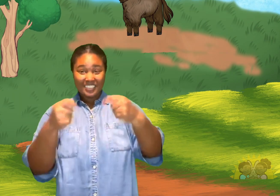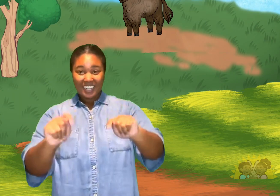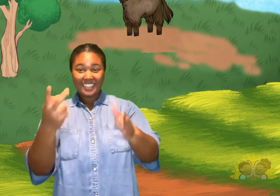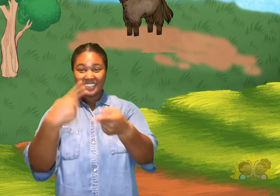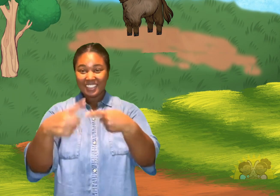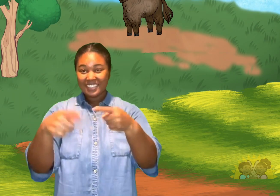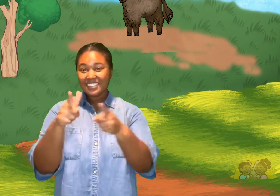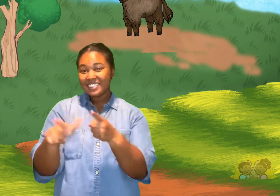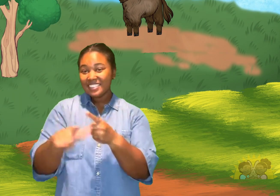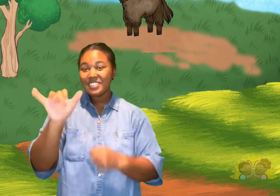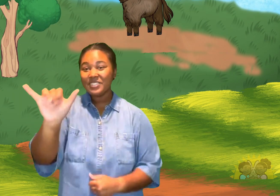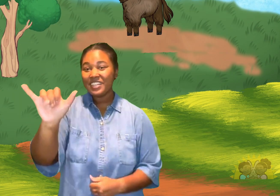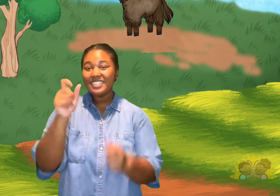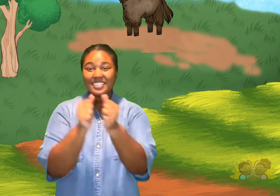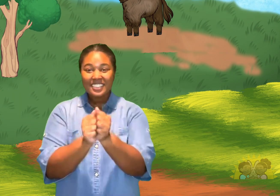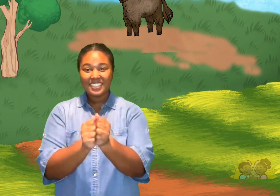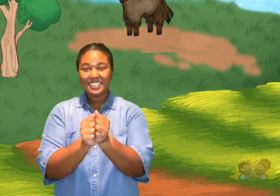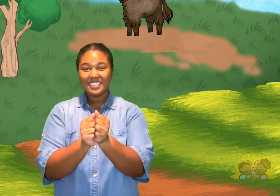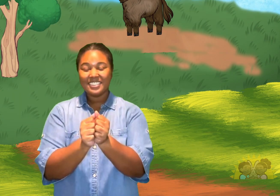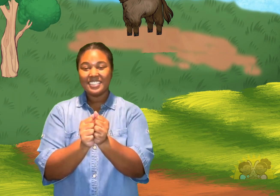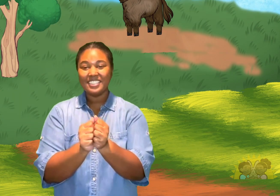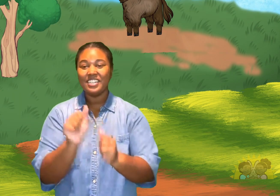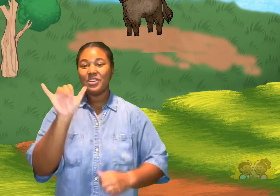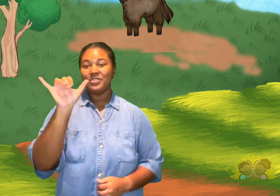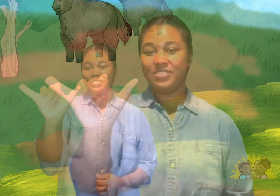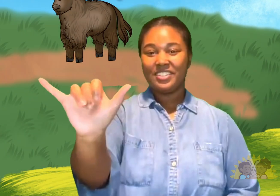Let's try signing the letter Y together. Y.